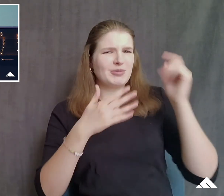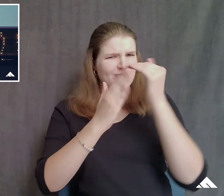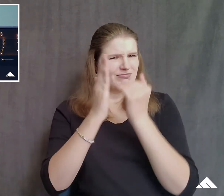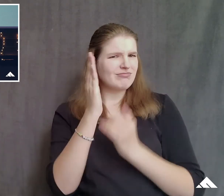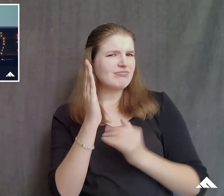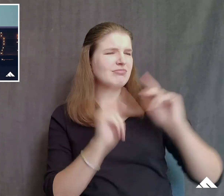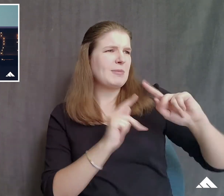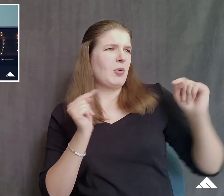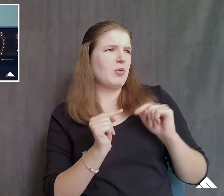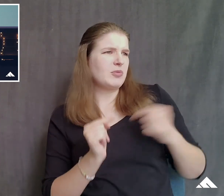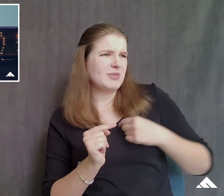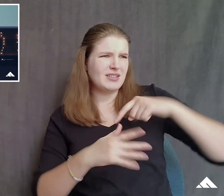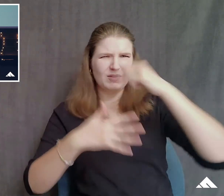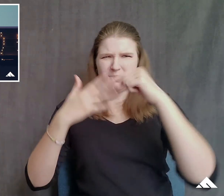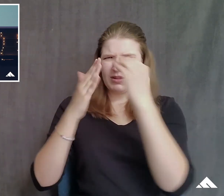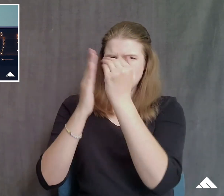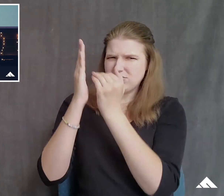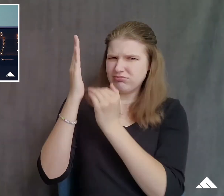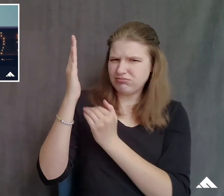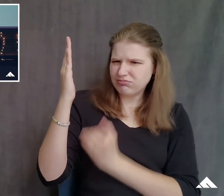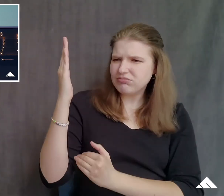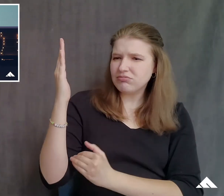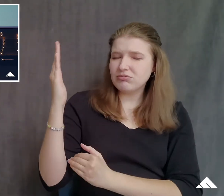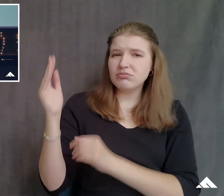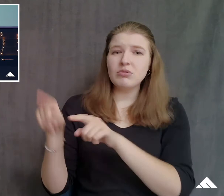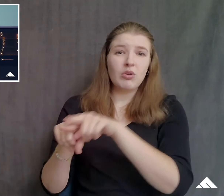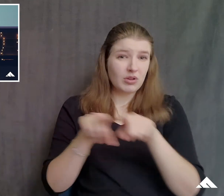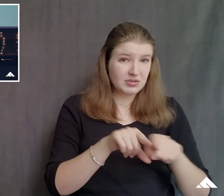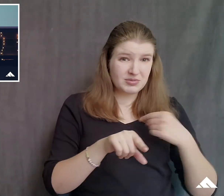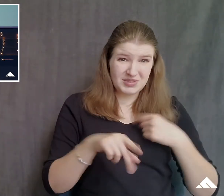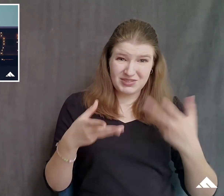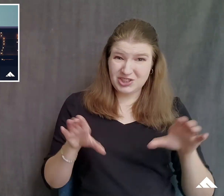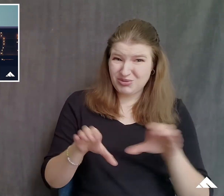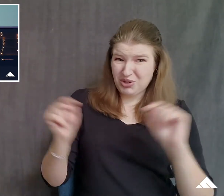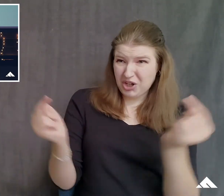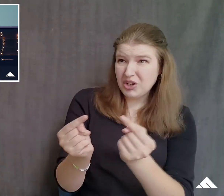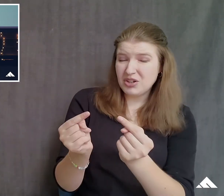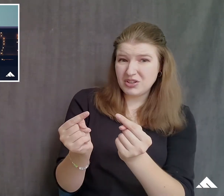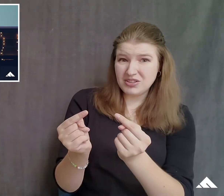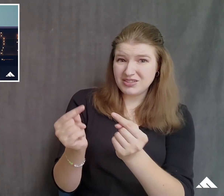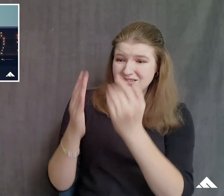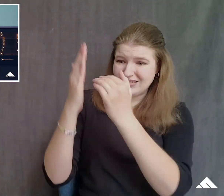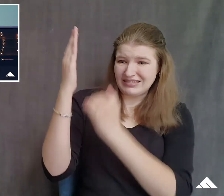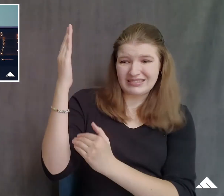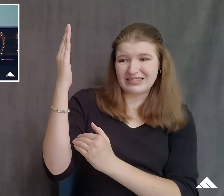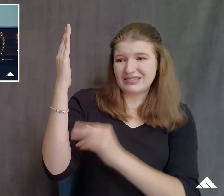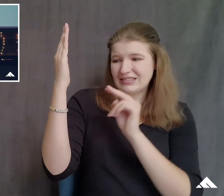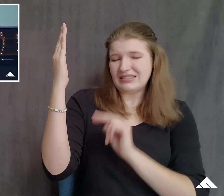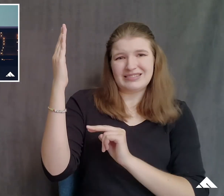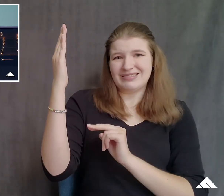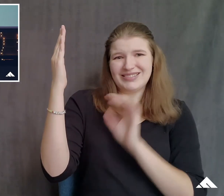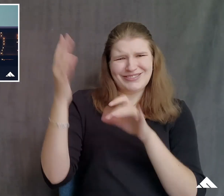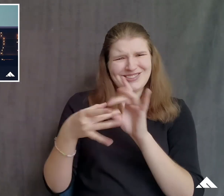the way they treated you or whatever, and you start making a list of the things that, you know, you've done. You realize, man, I've not done well with in